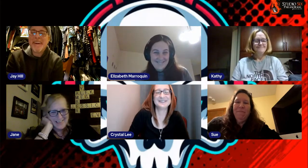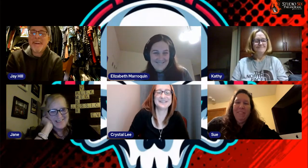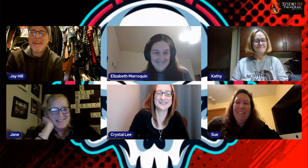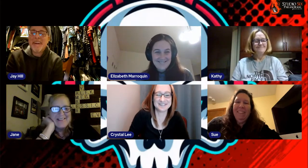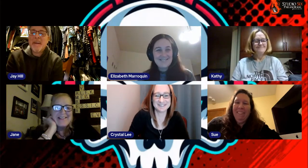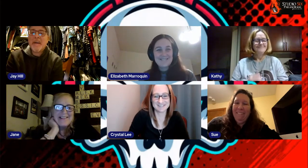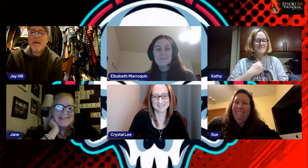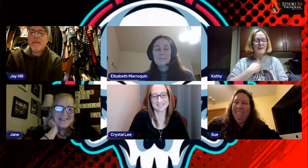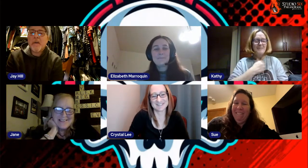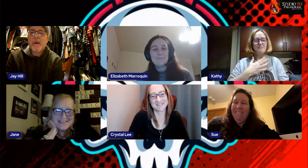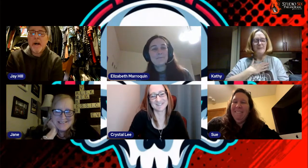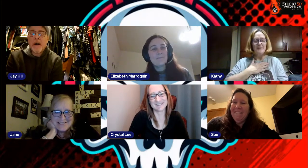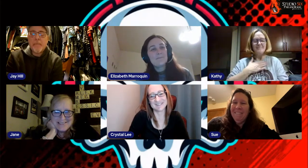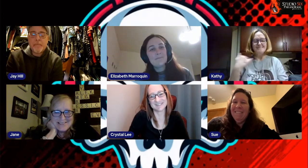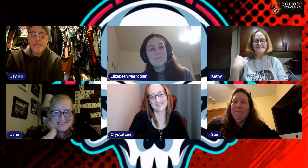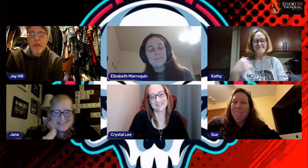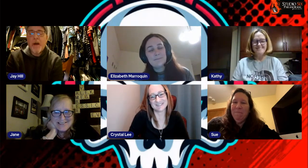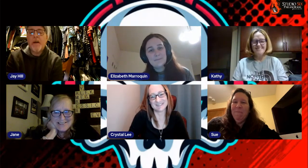Okay. So,